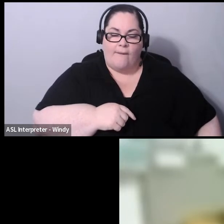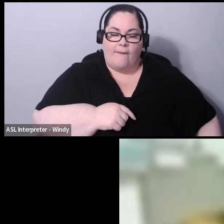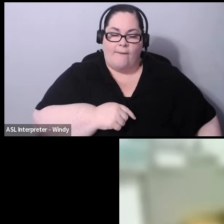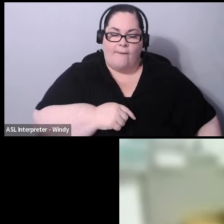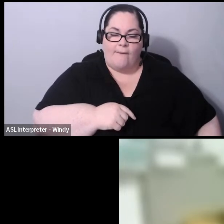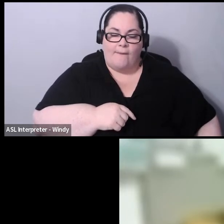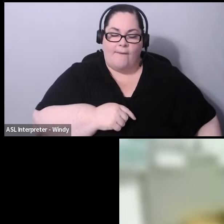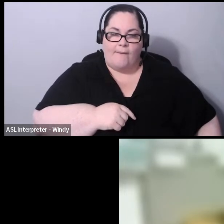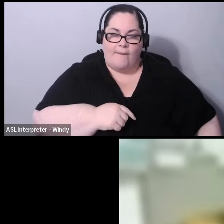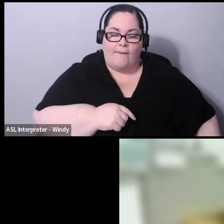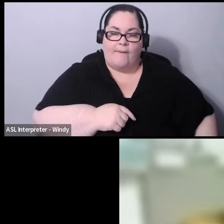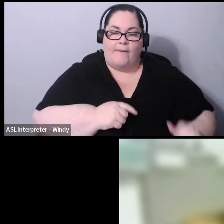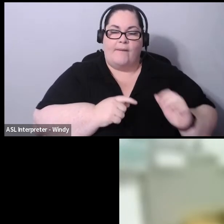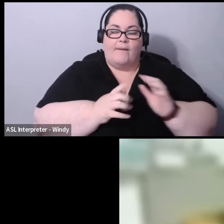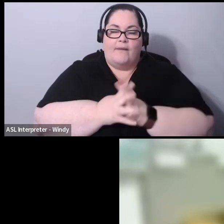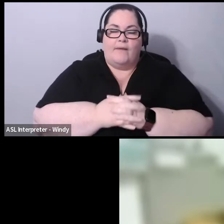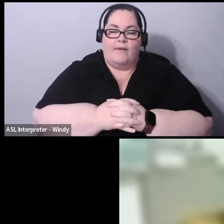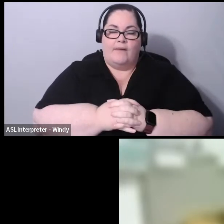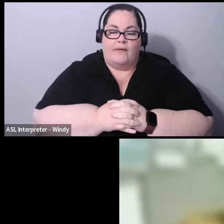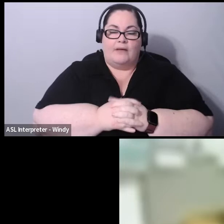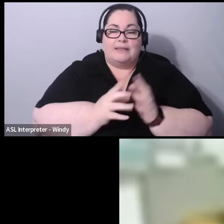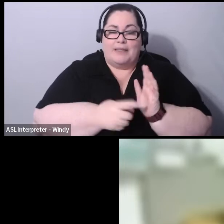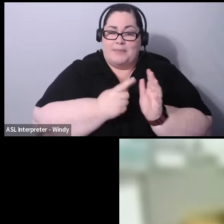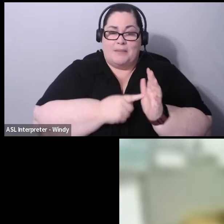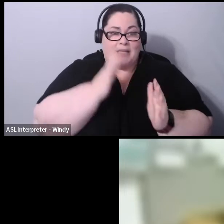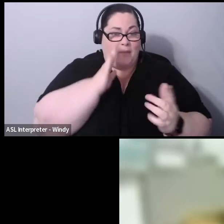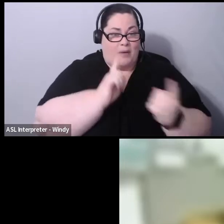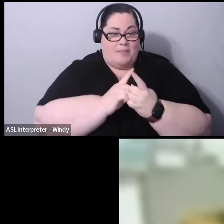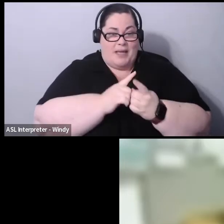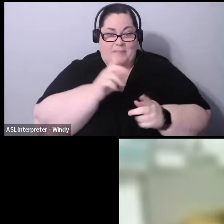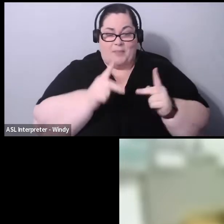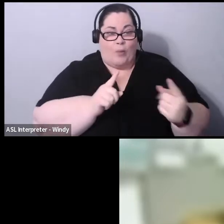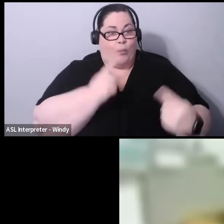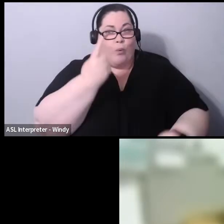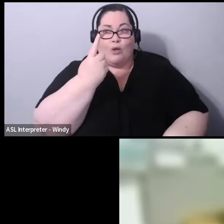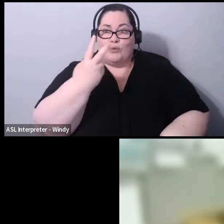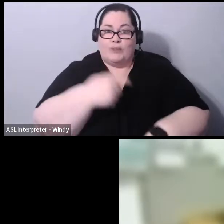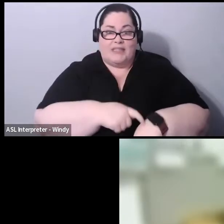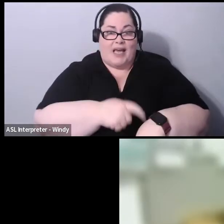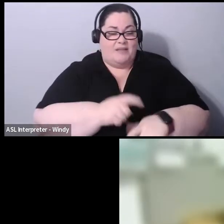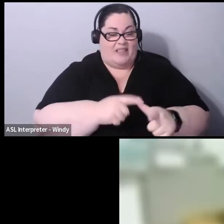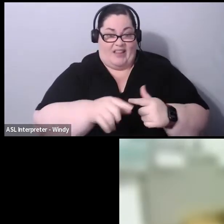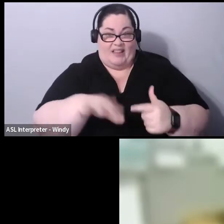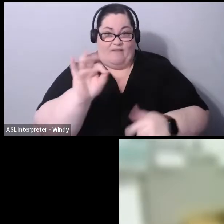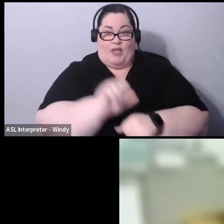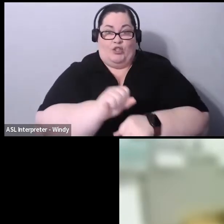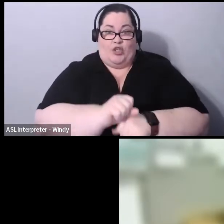So I don't get to spend much time with them, and that's a good thing.